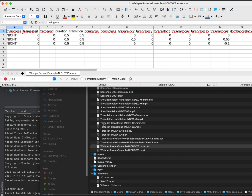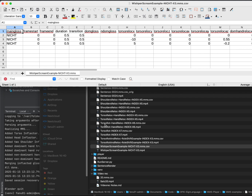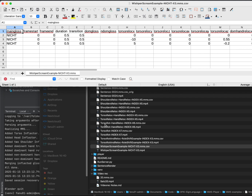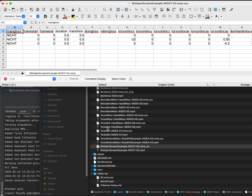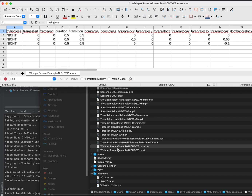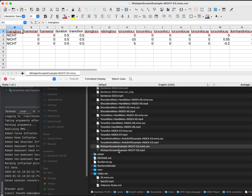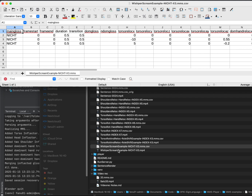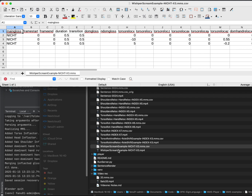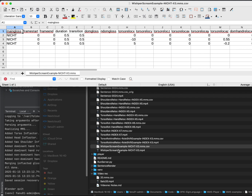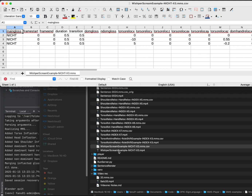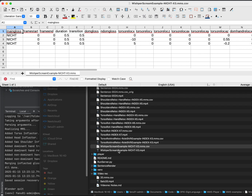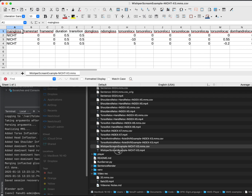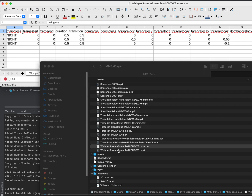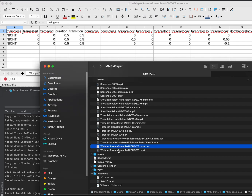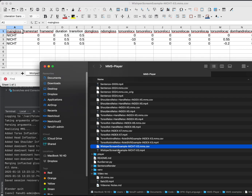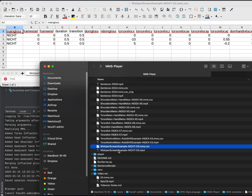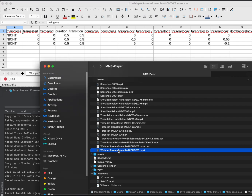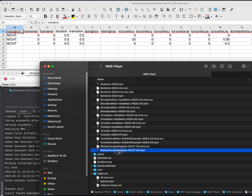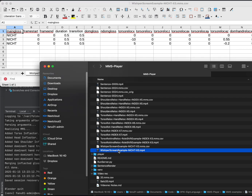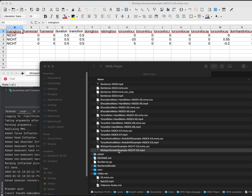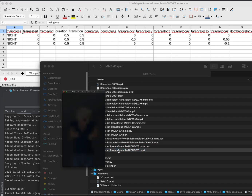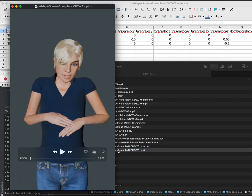with two hands.